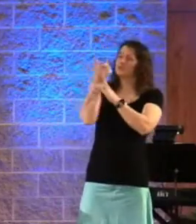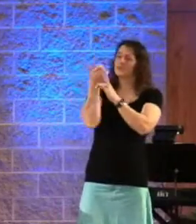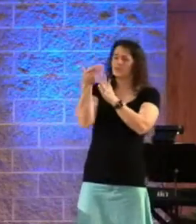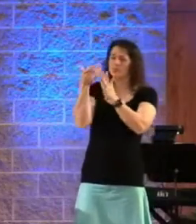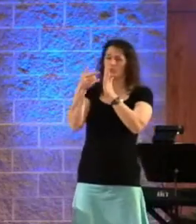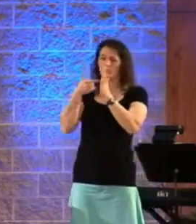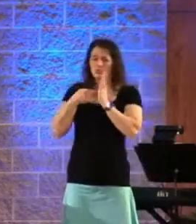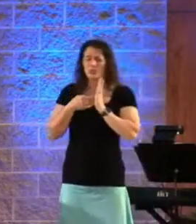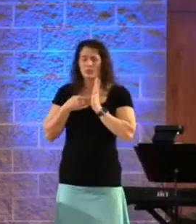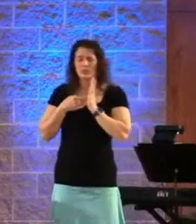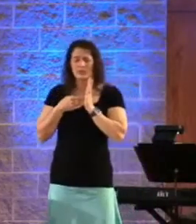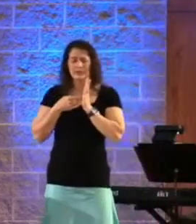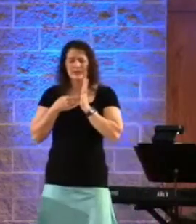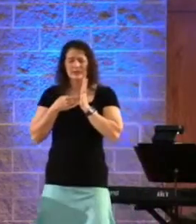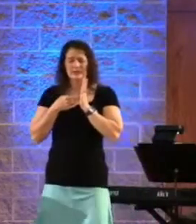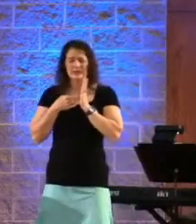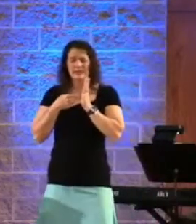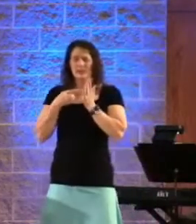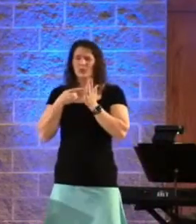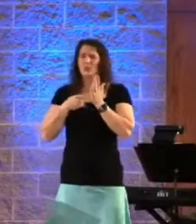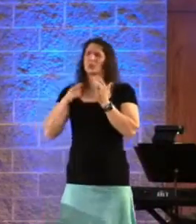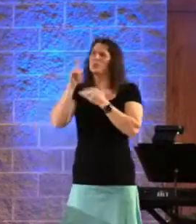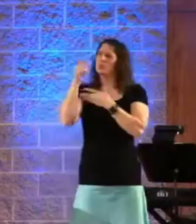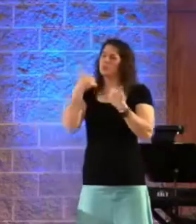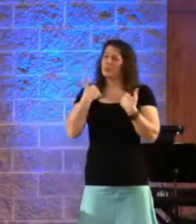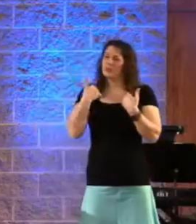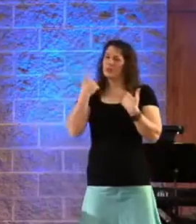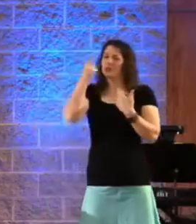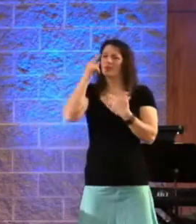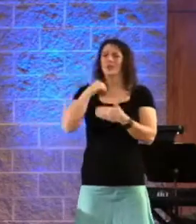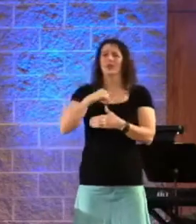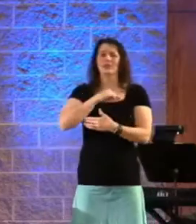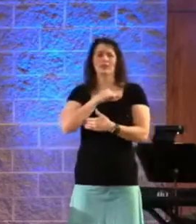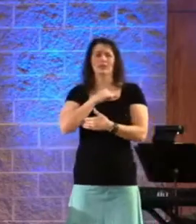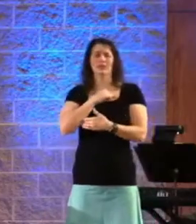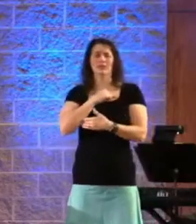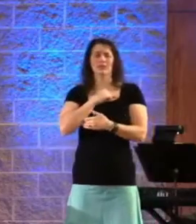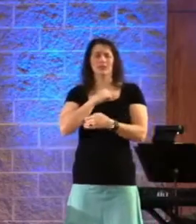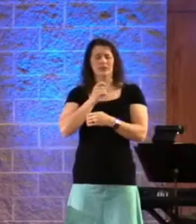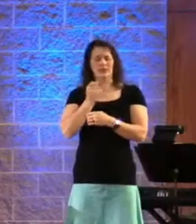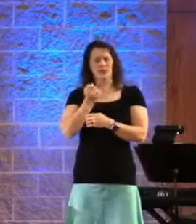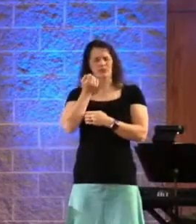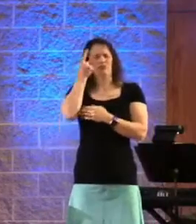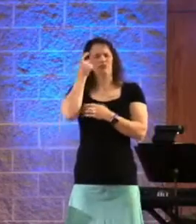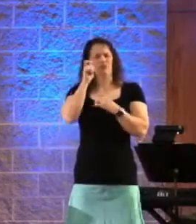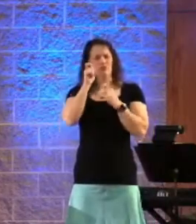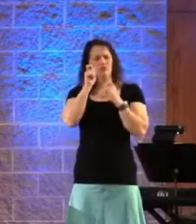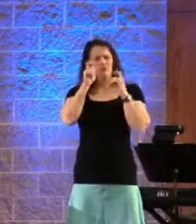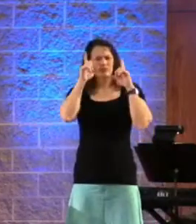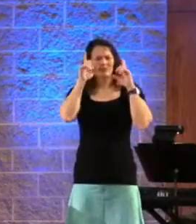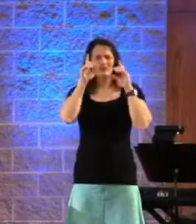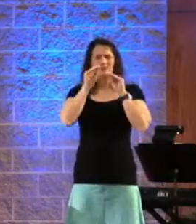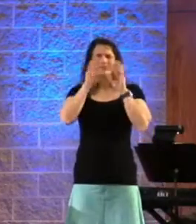what you have for us, God? Open our eyes, open our ears. In your name, amen.